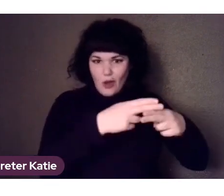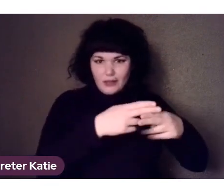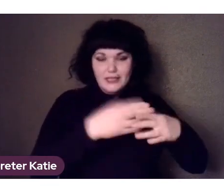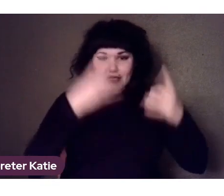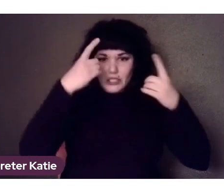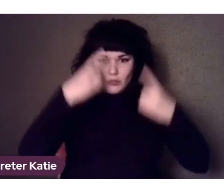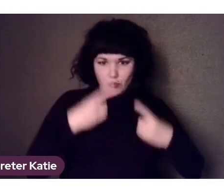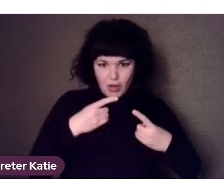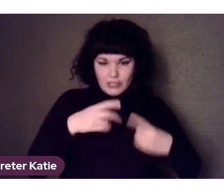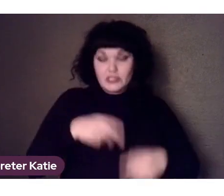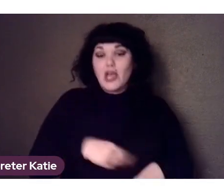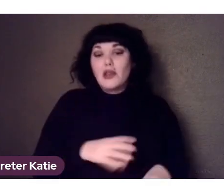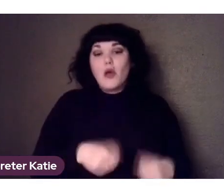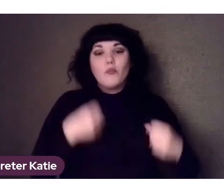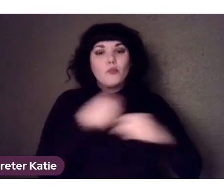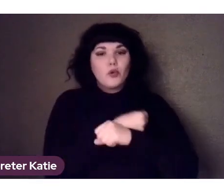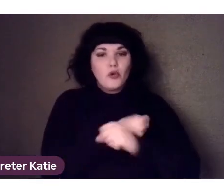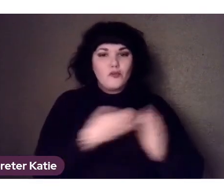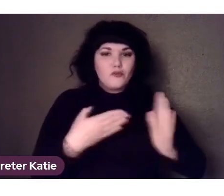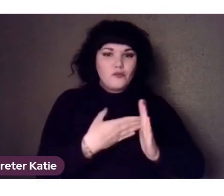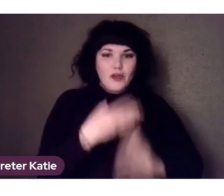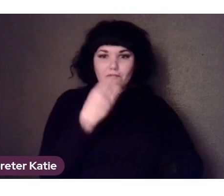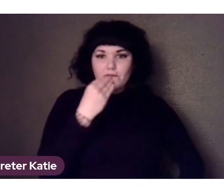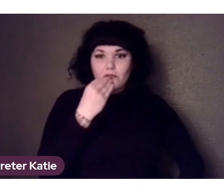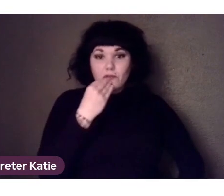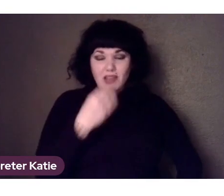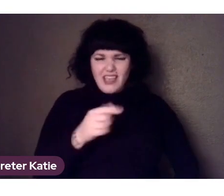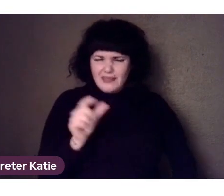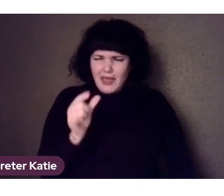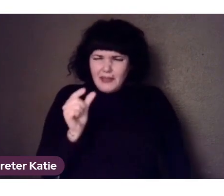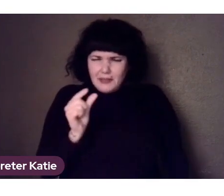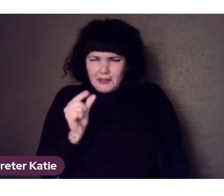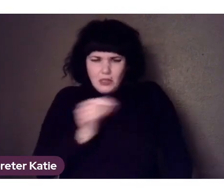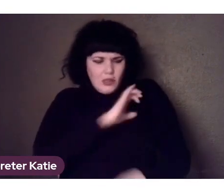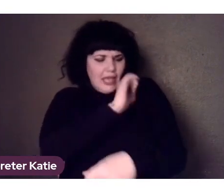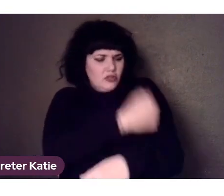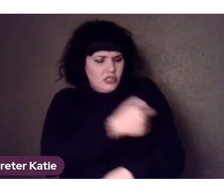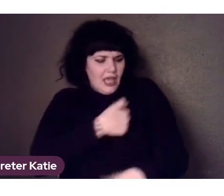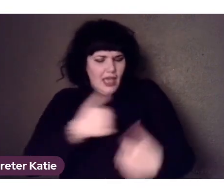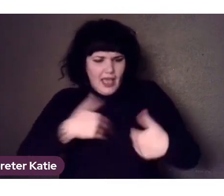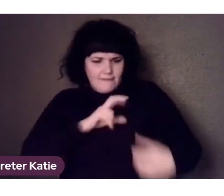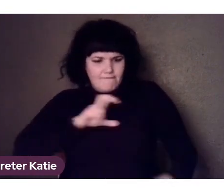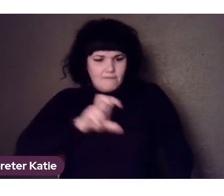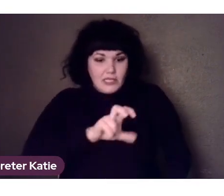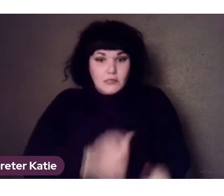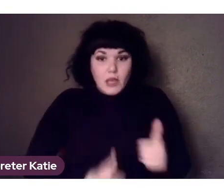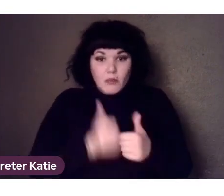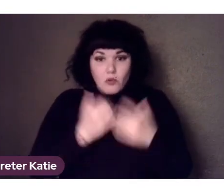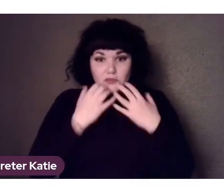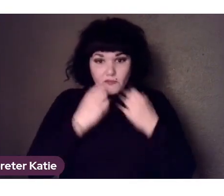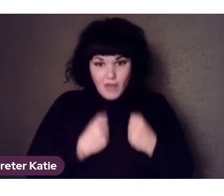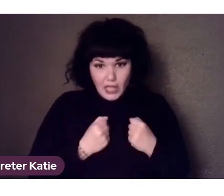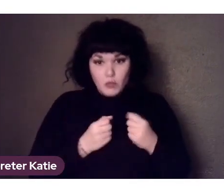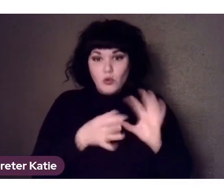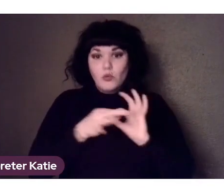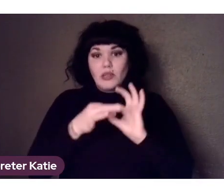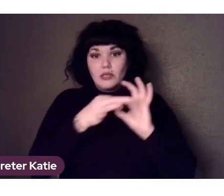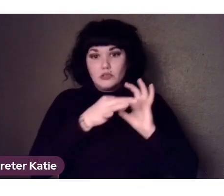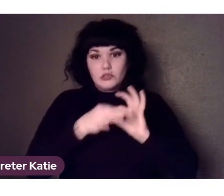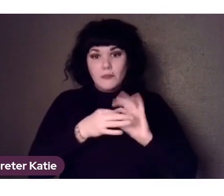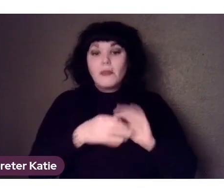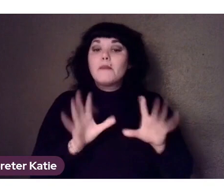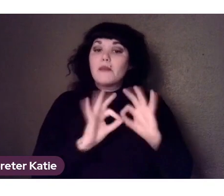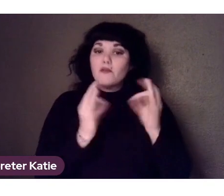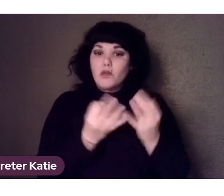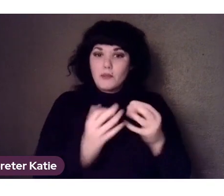foods and focused the little energy I had on my most valuable relationships, my family. I showed up